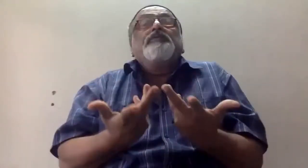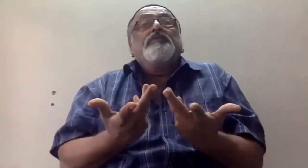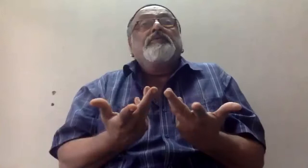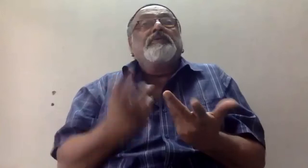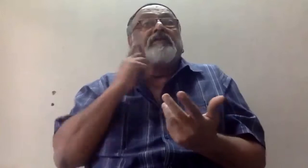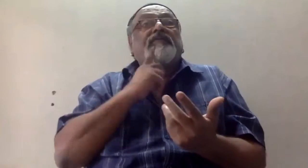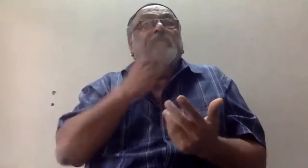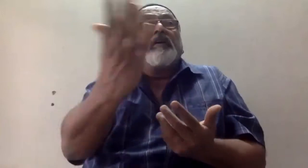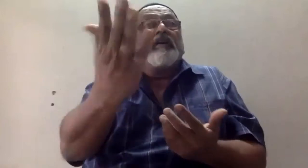literally a non-functional